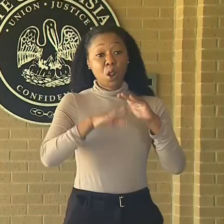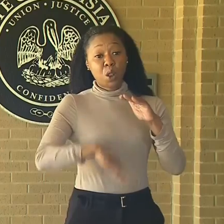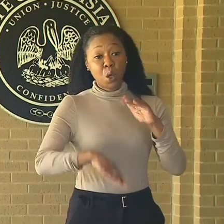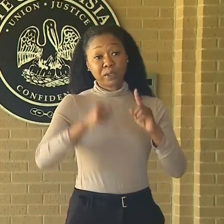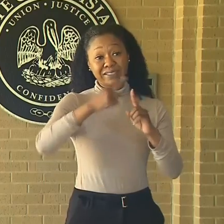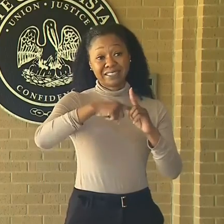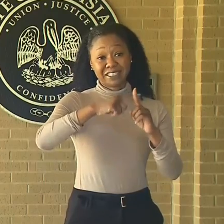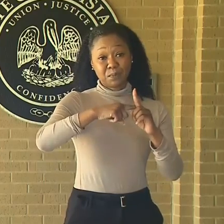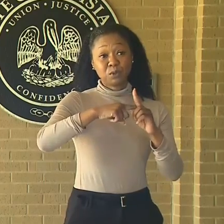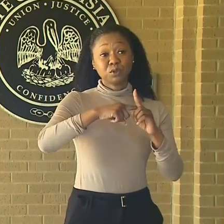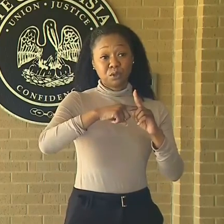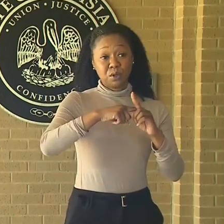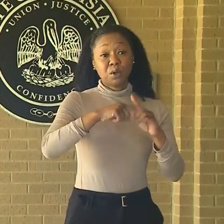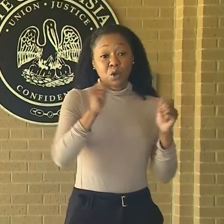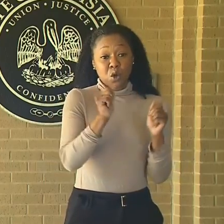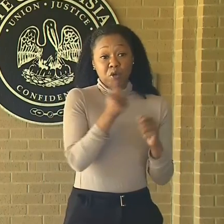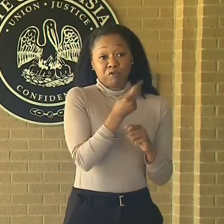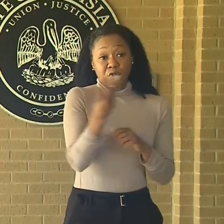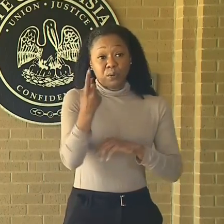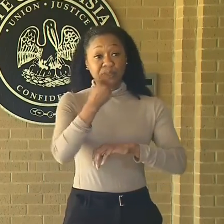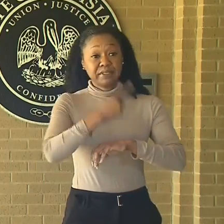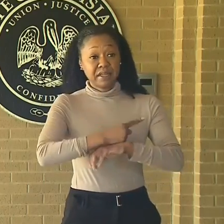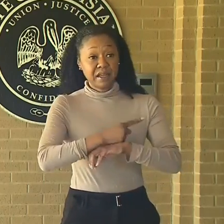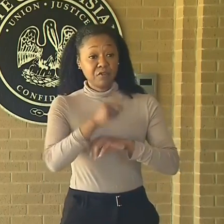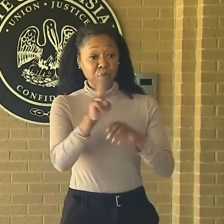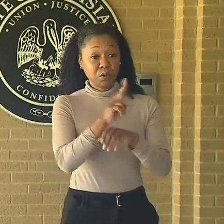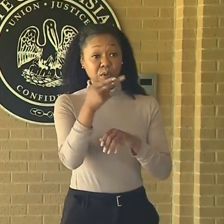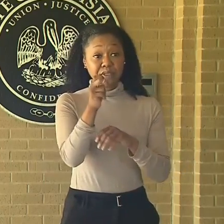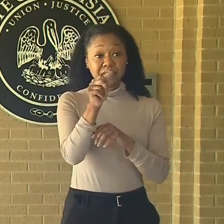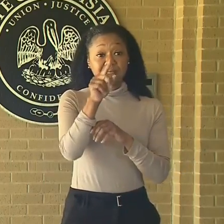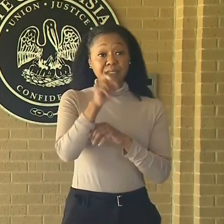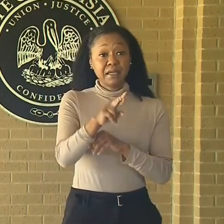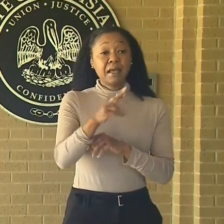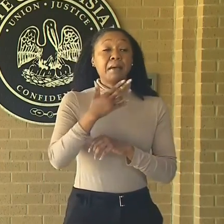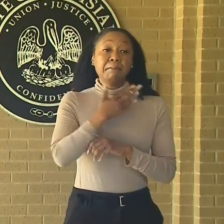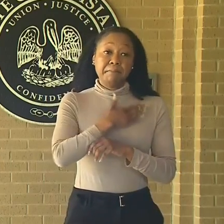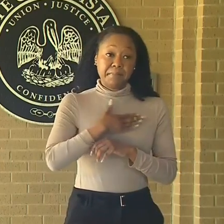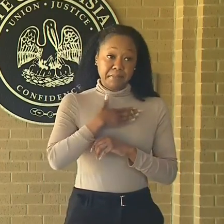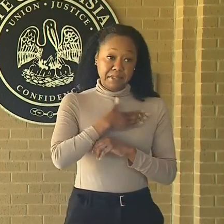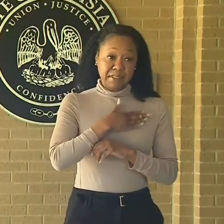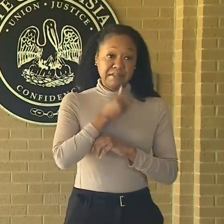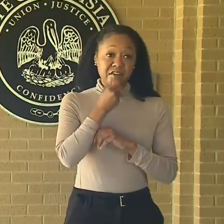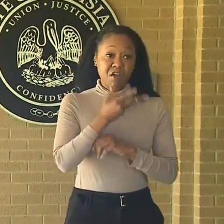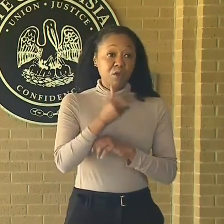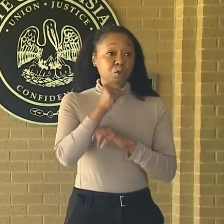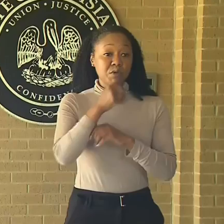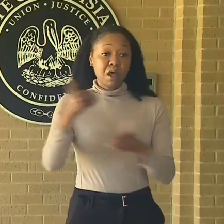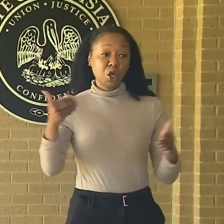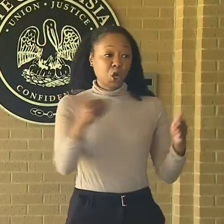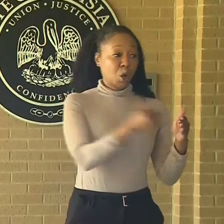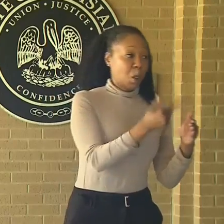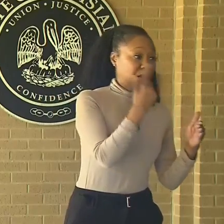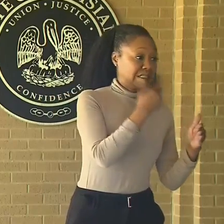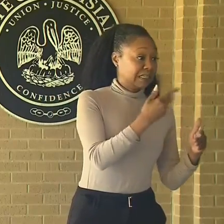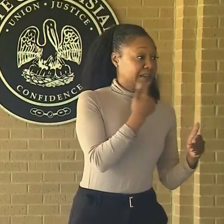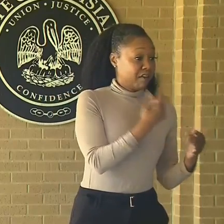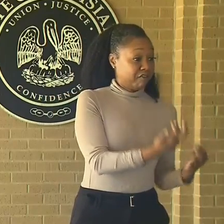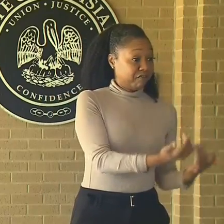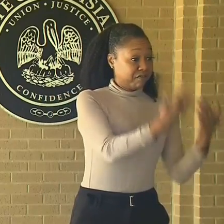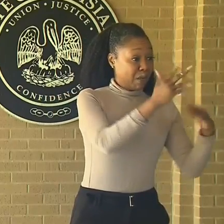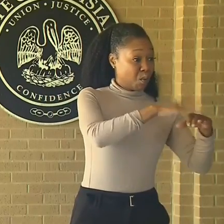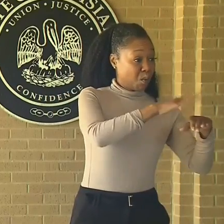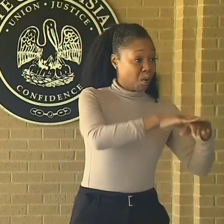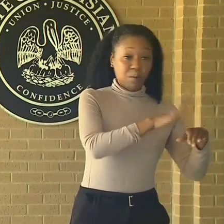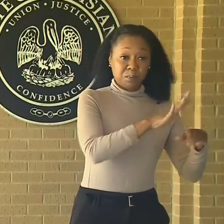over the next few days, if you're using a heater, please make sure you keep it away from flammable material.